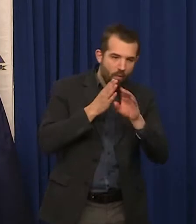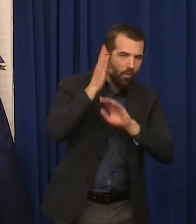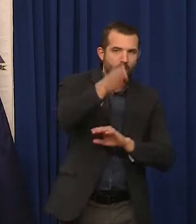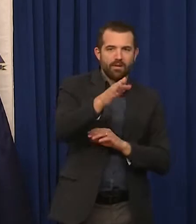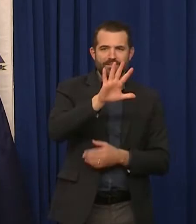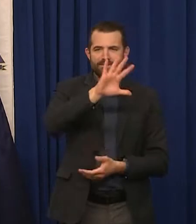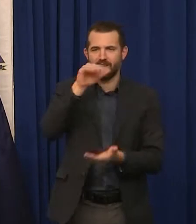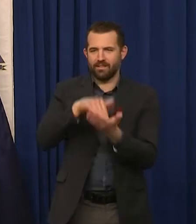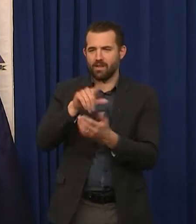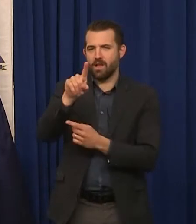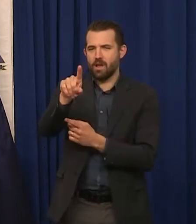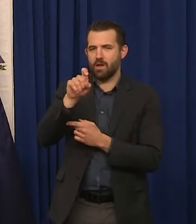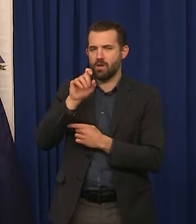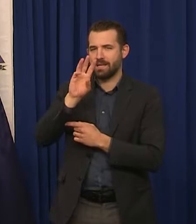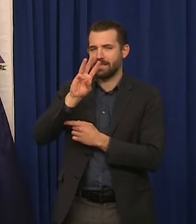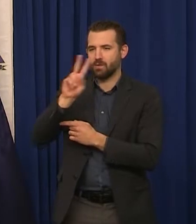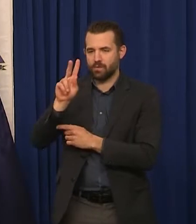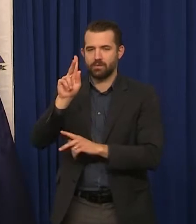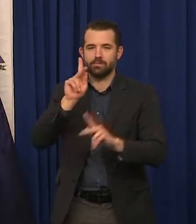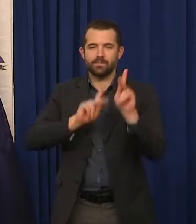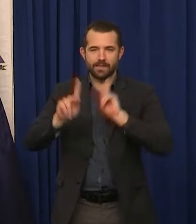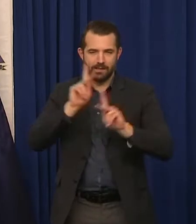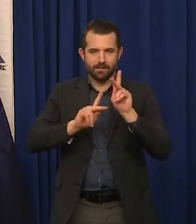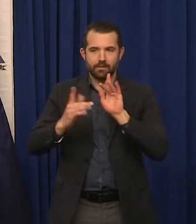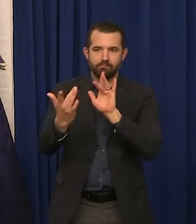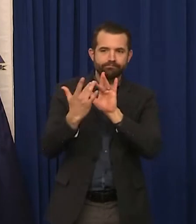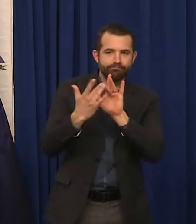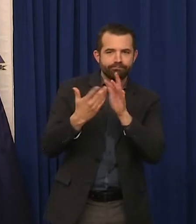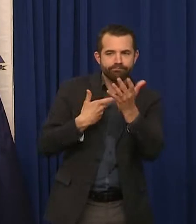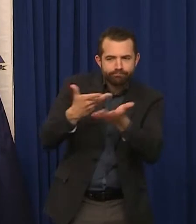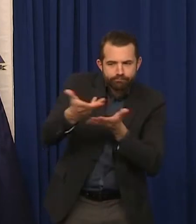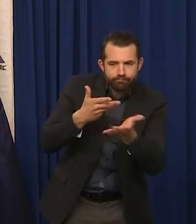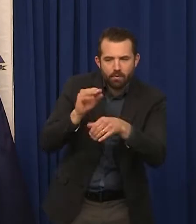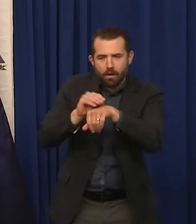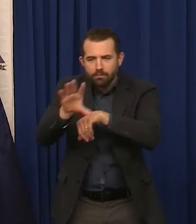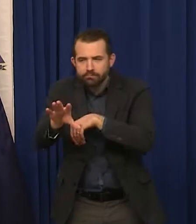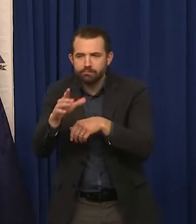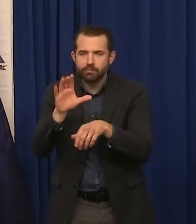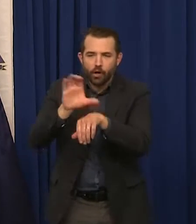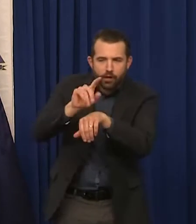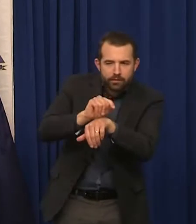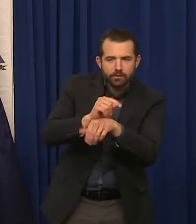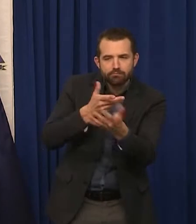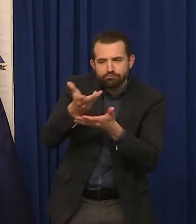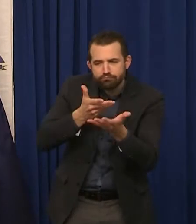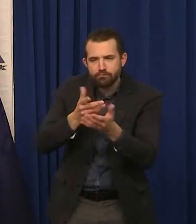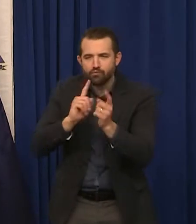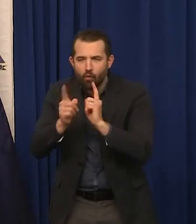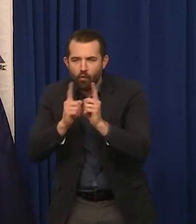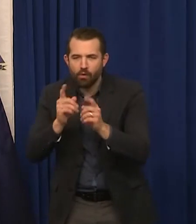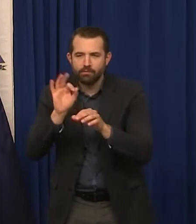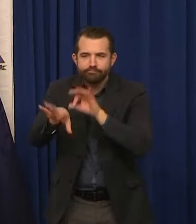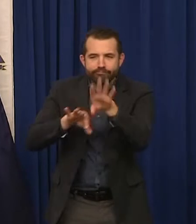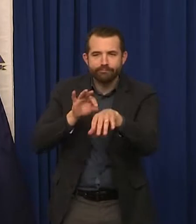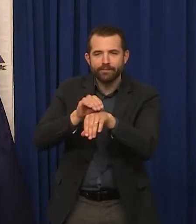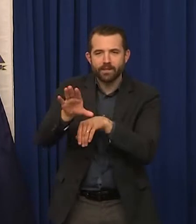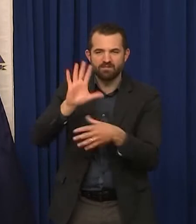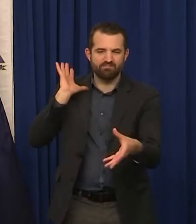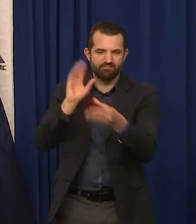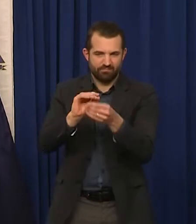5,162 requests for consultation from healthcare providers and medical personnel across the state.